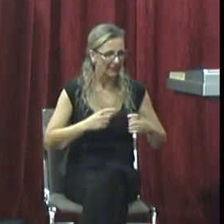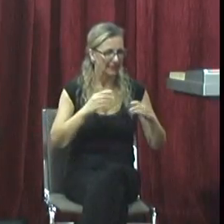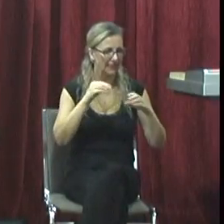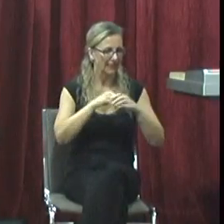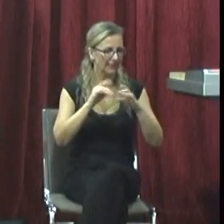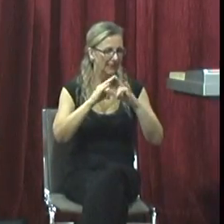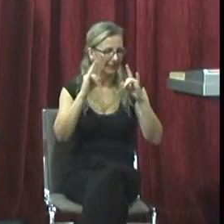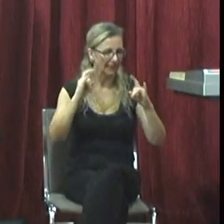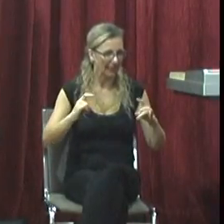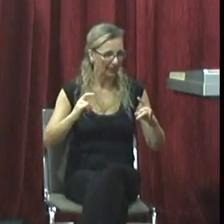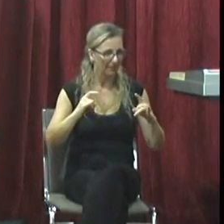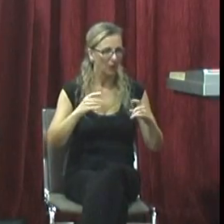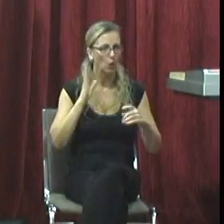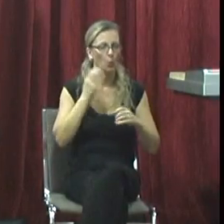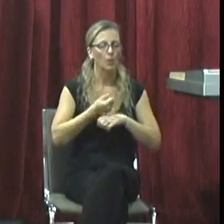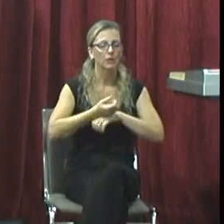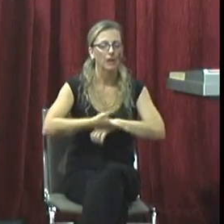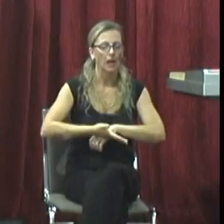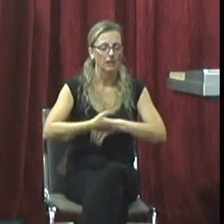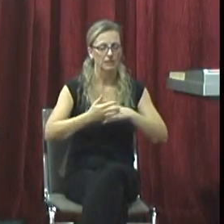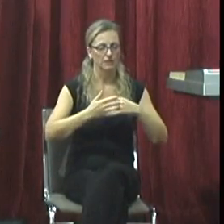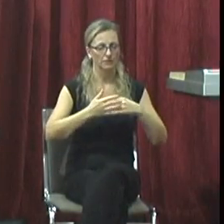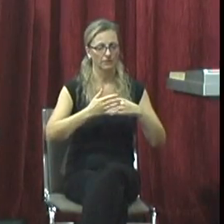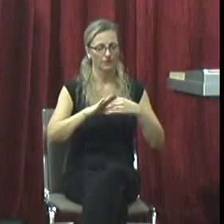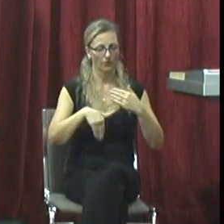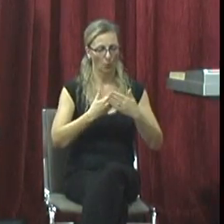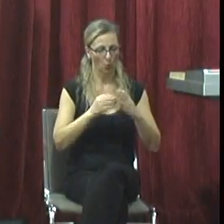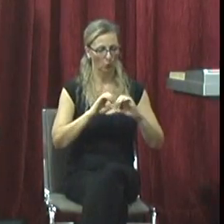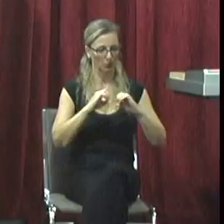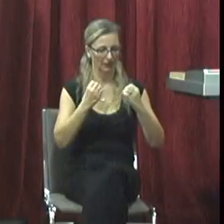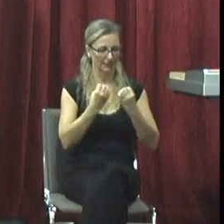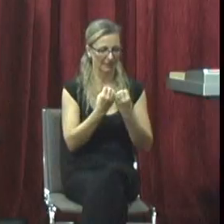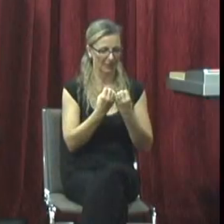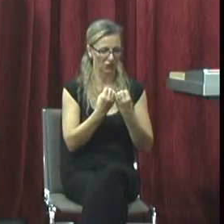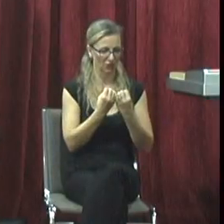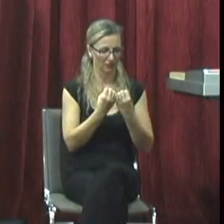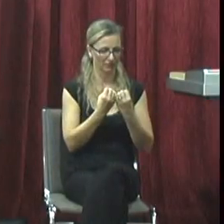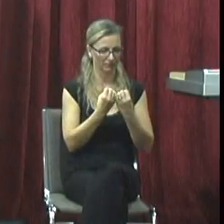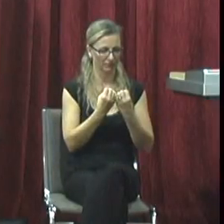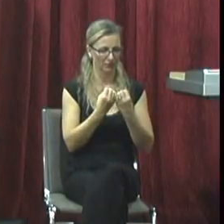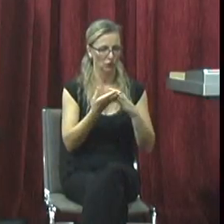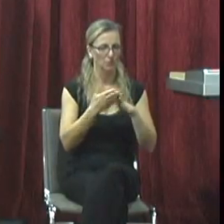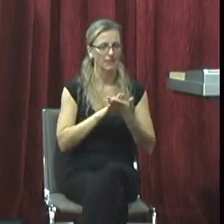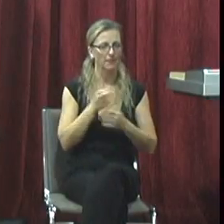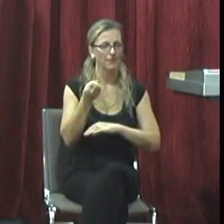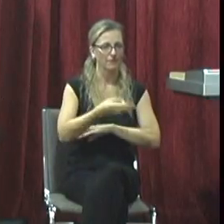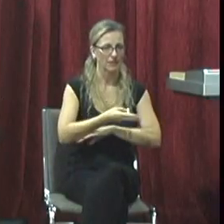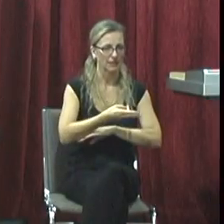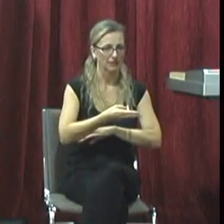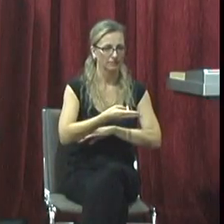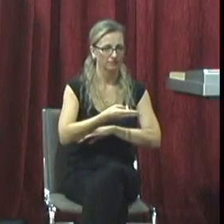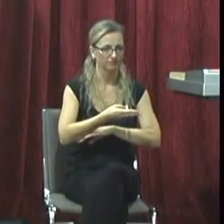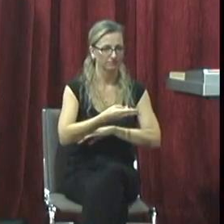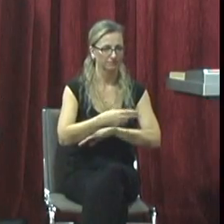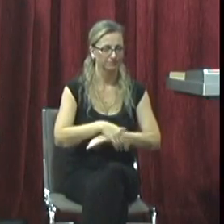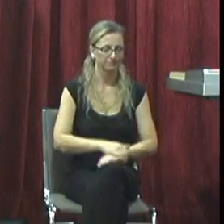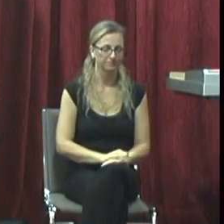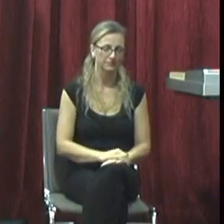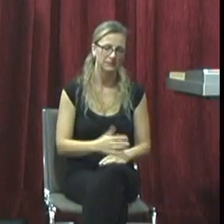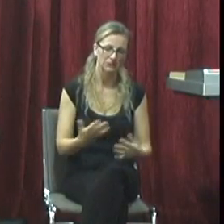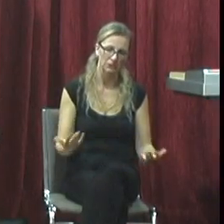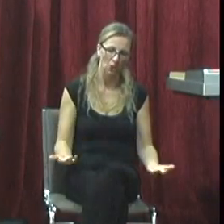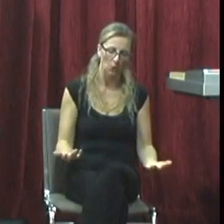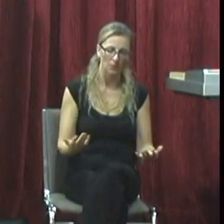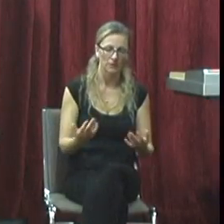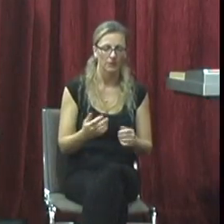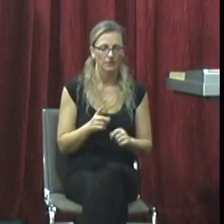entire organization to be defeated by our enemies, those same enemies. So this is kind of a little extra